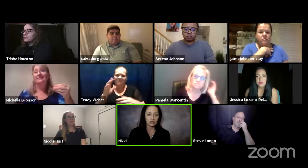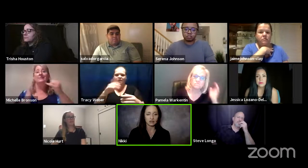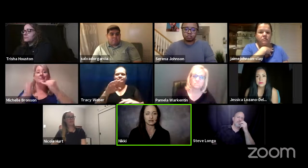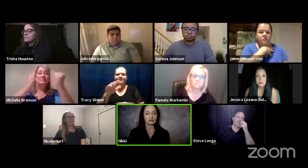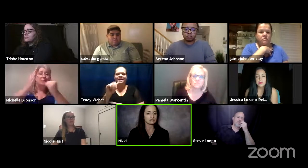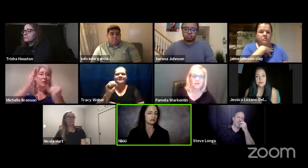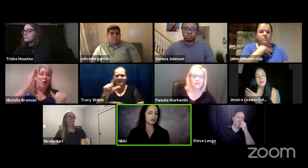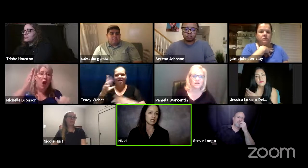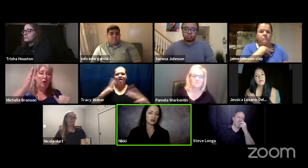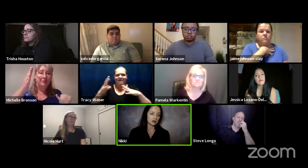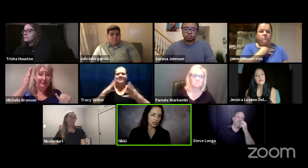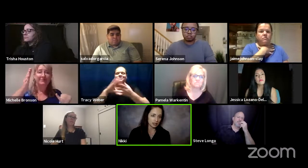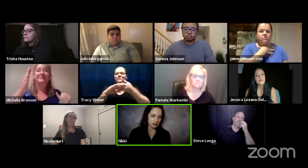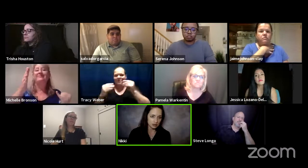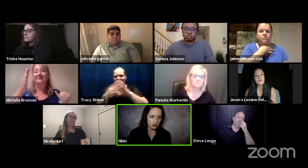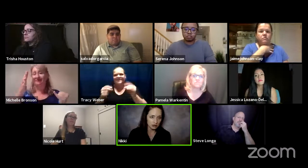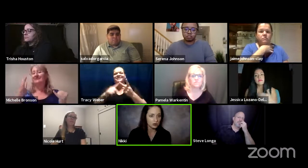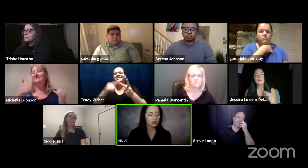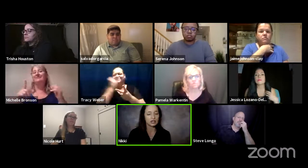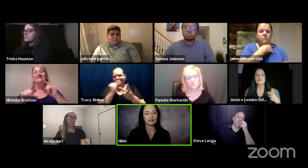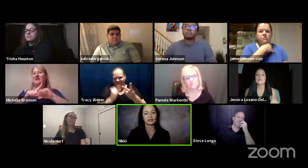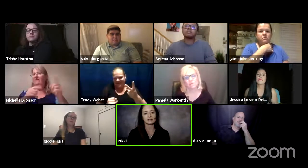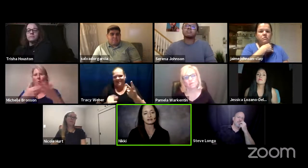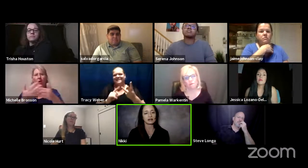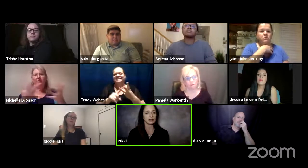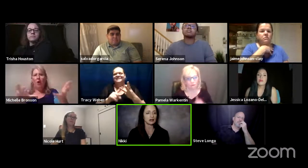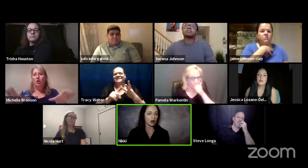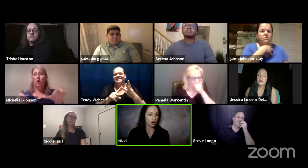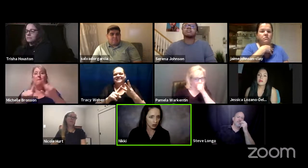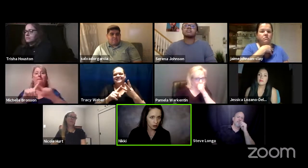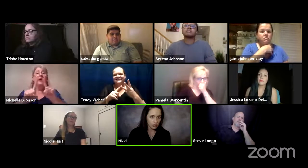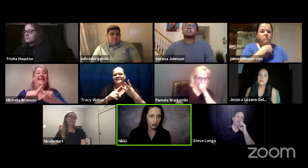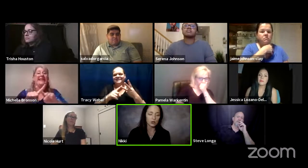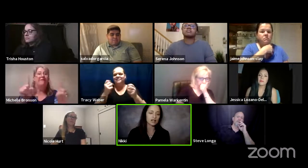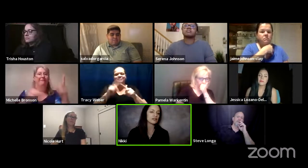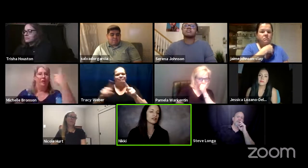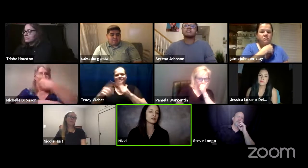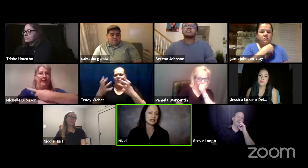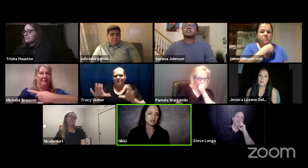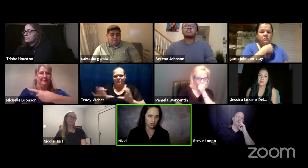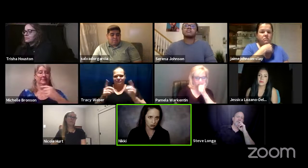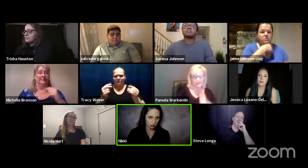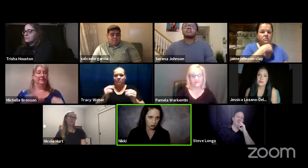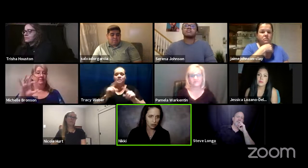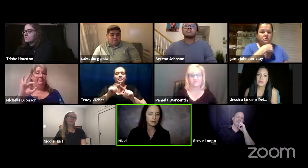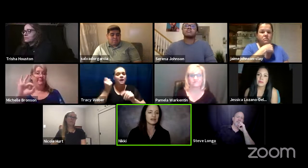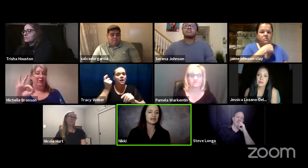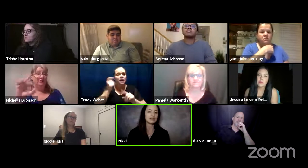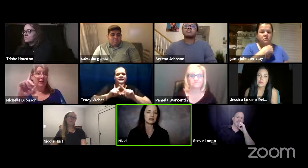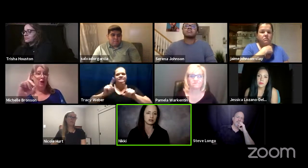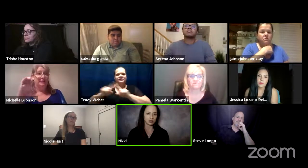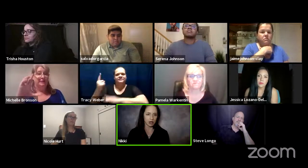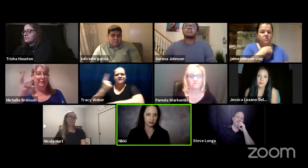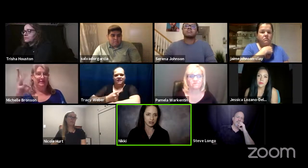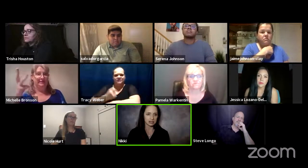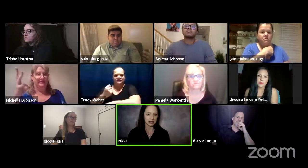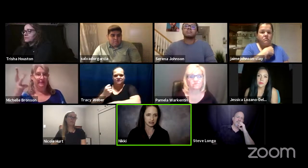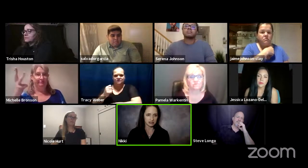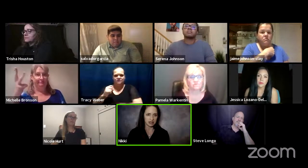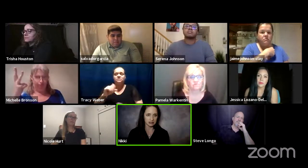it includes ASL stories, artwork, whatever they would like to do. But the only requirement is that